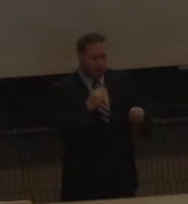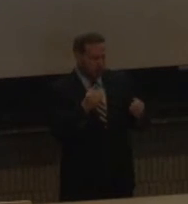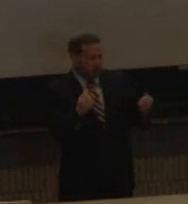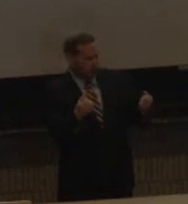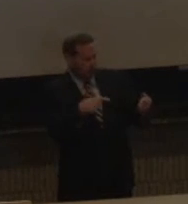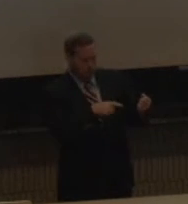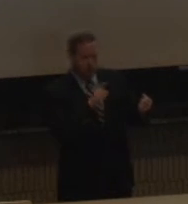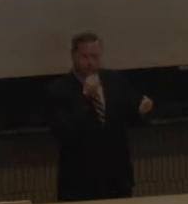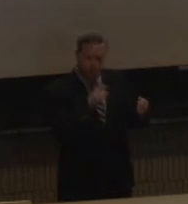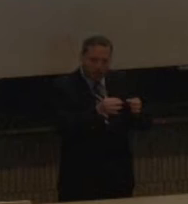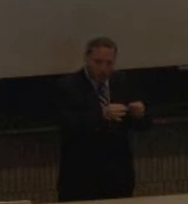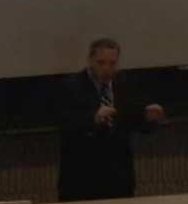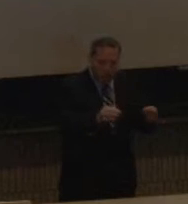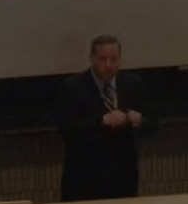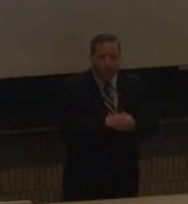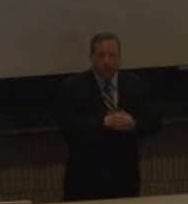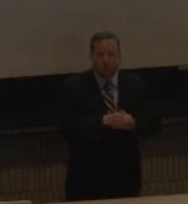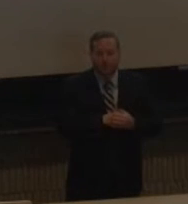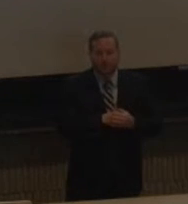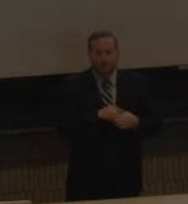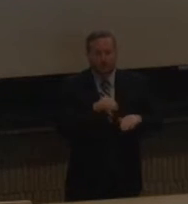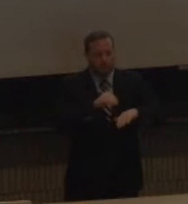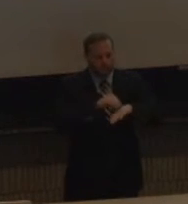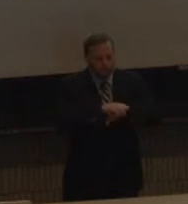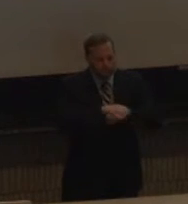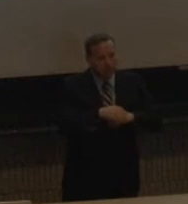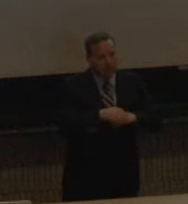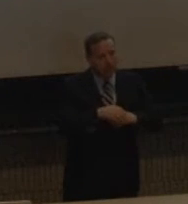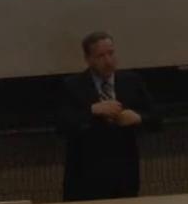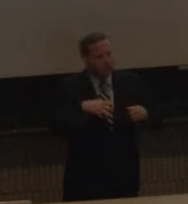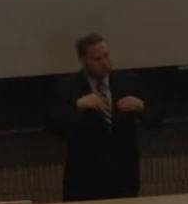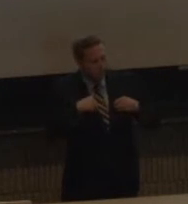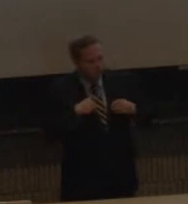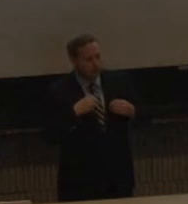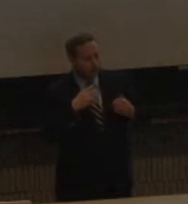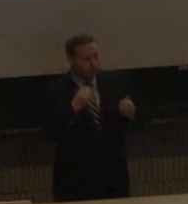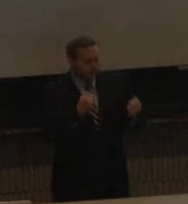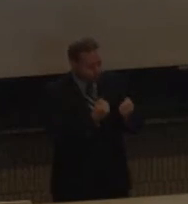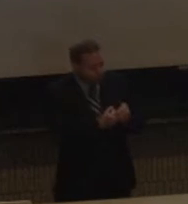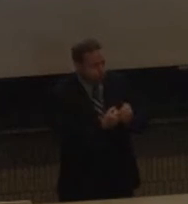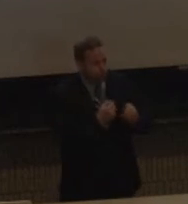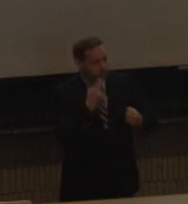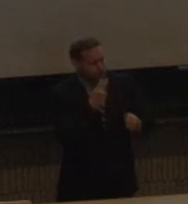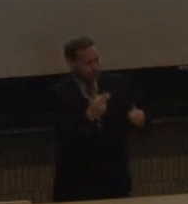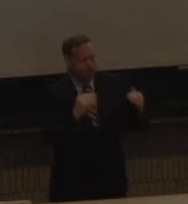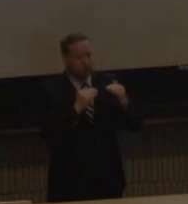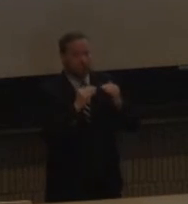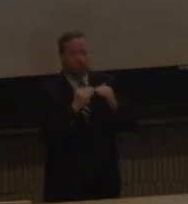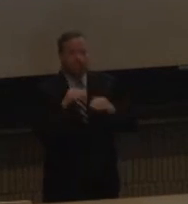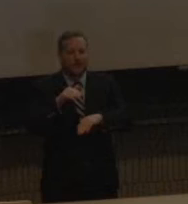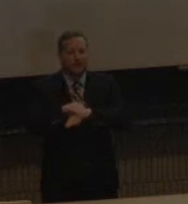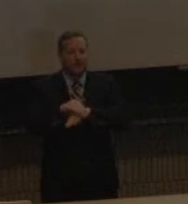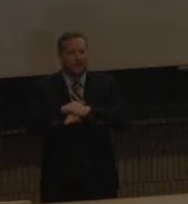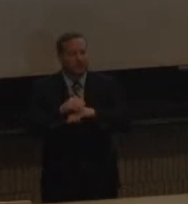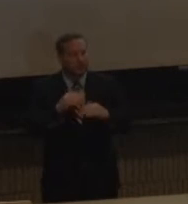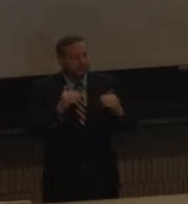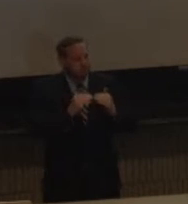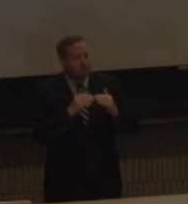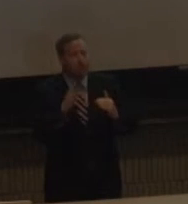other people. And if we have a positive attitude about sign language, then there will be a positive influence. And we'll see